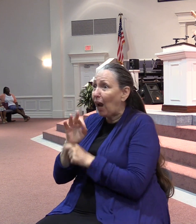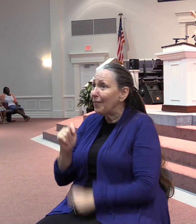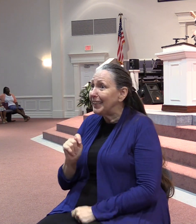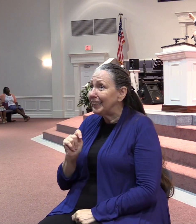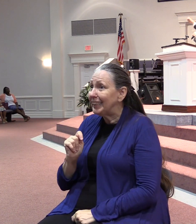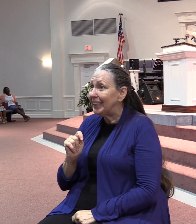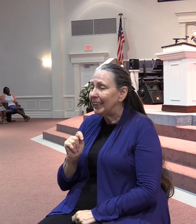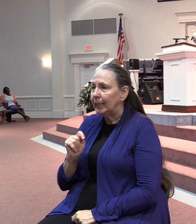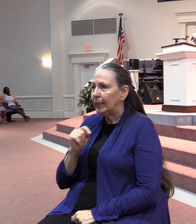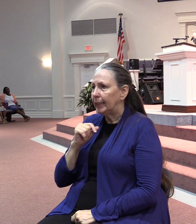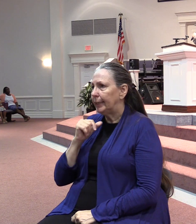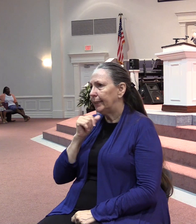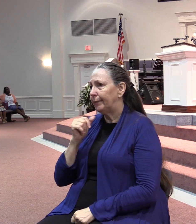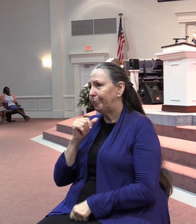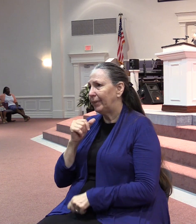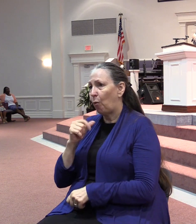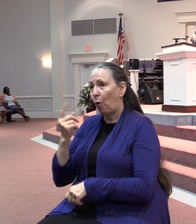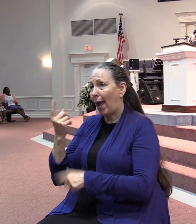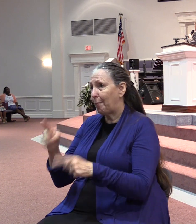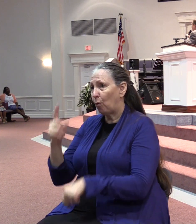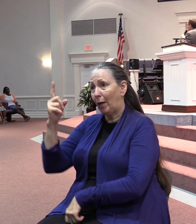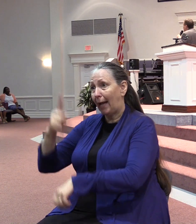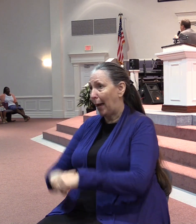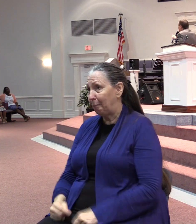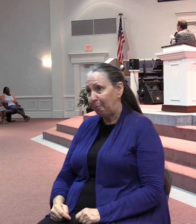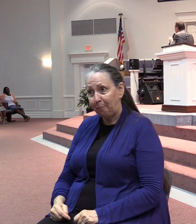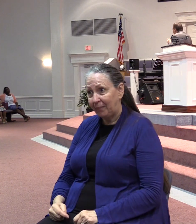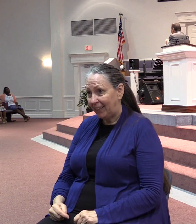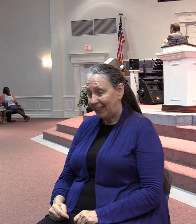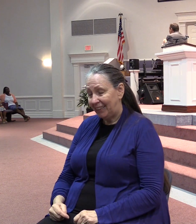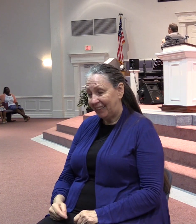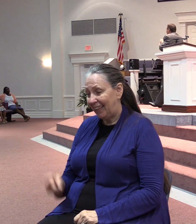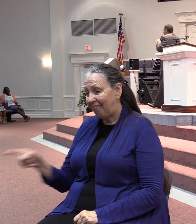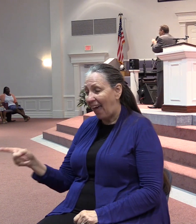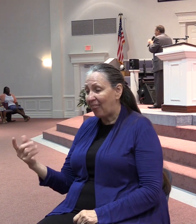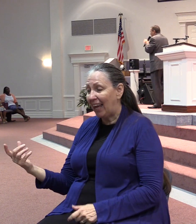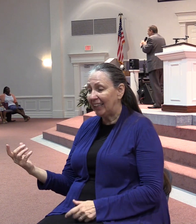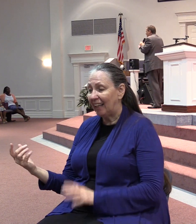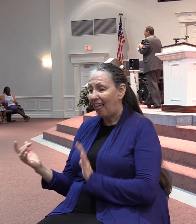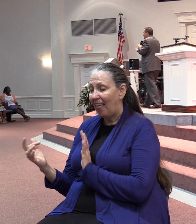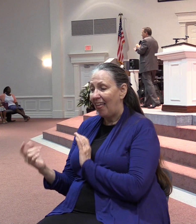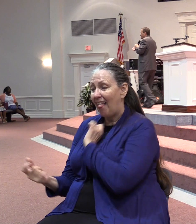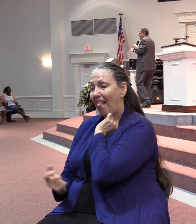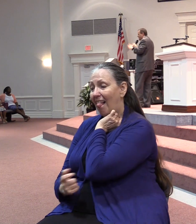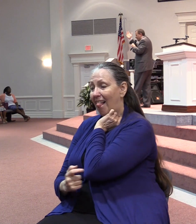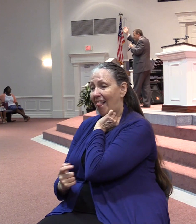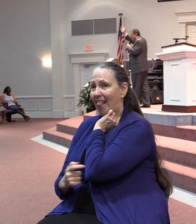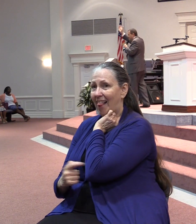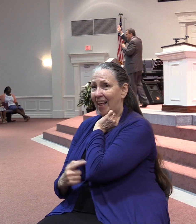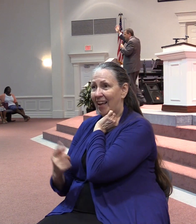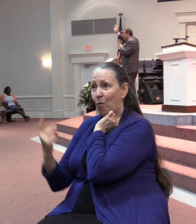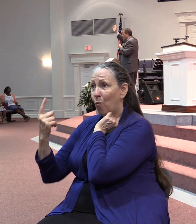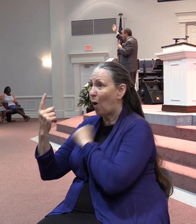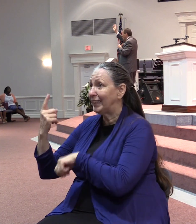one service, just like the stronghold didn't take hold in one day. Does that make